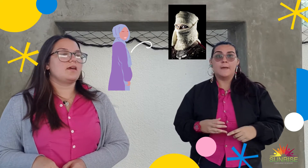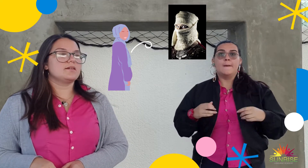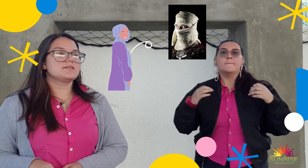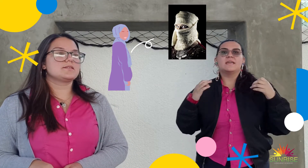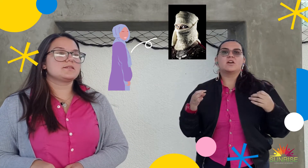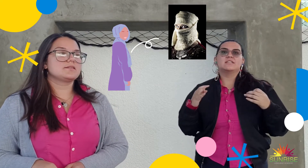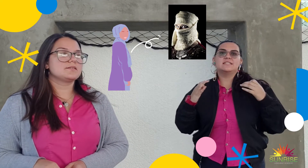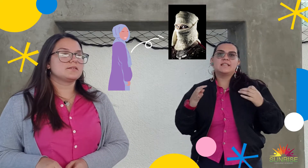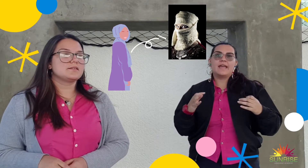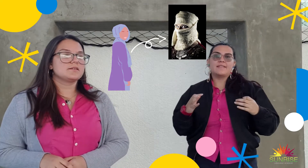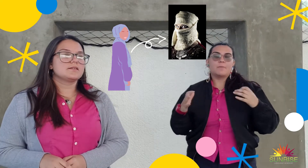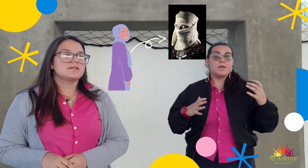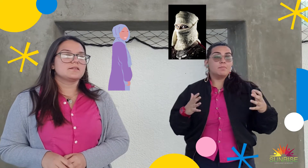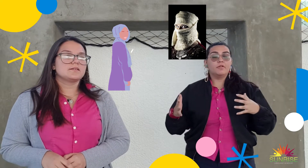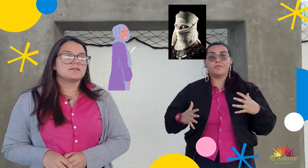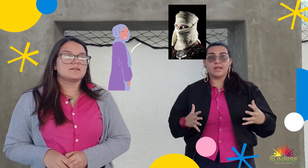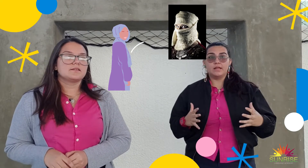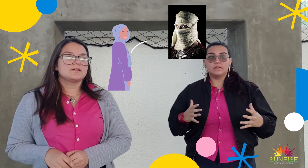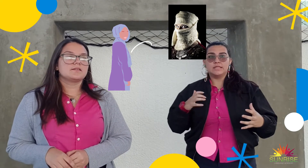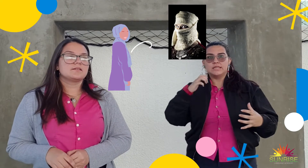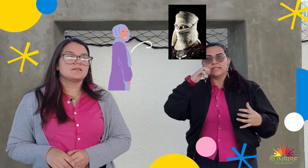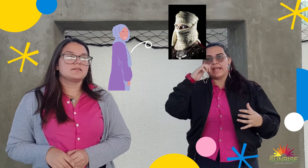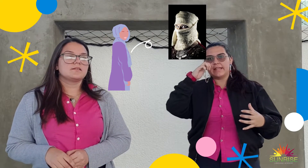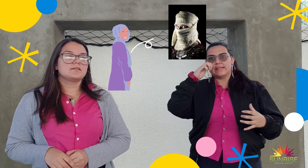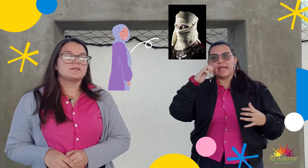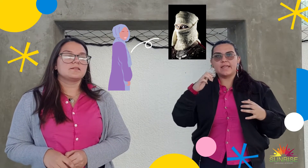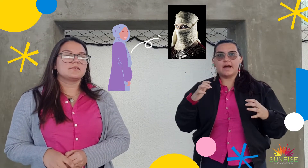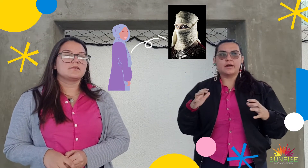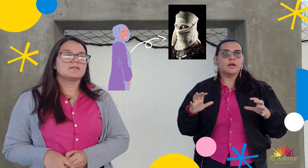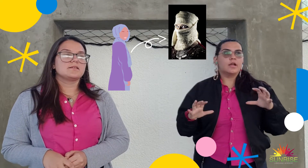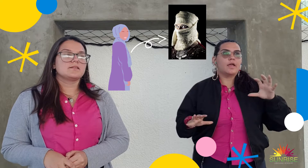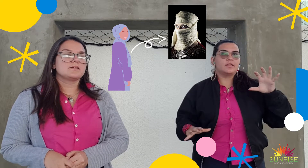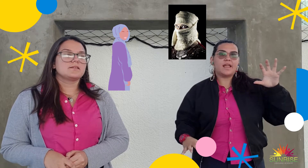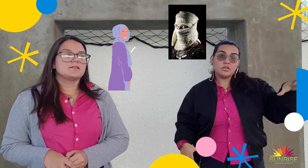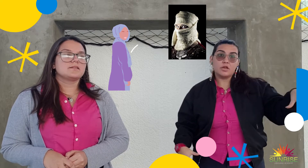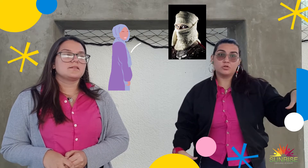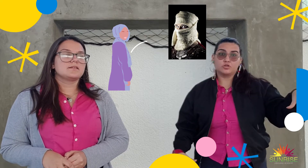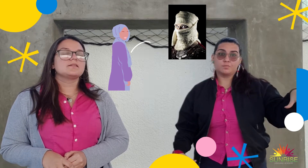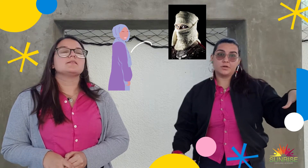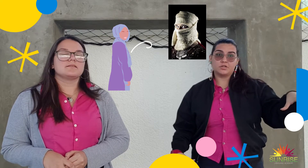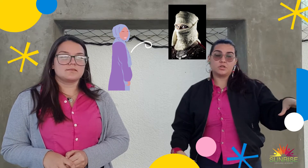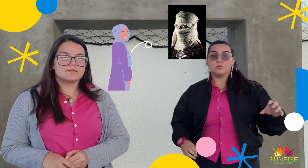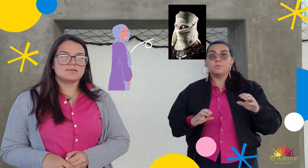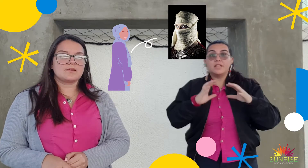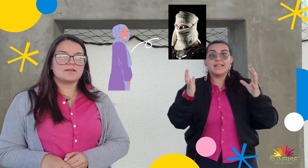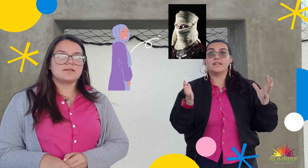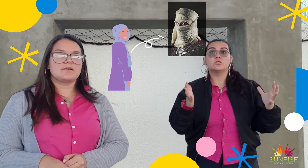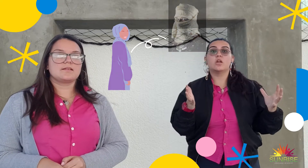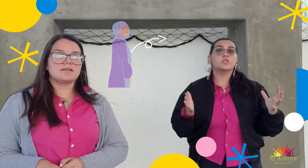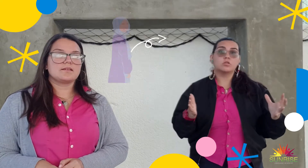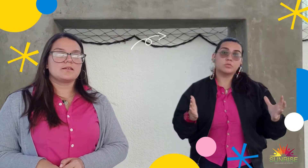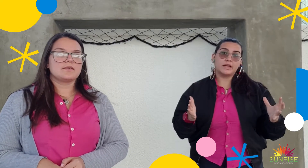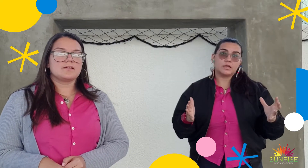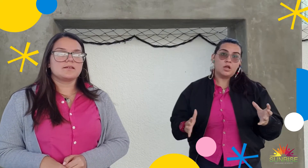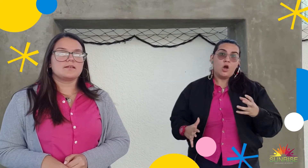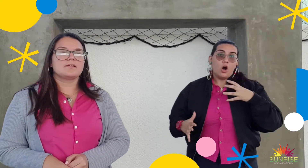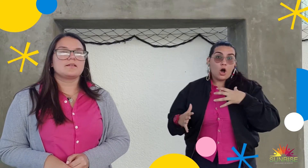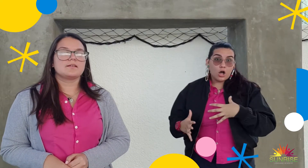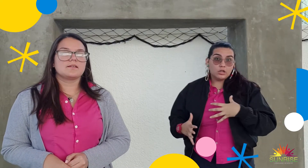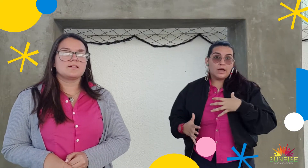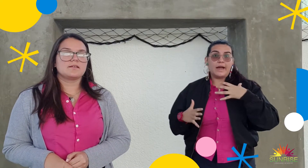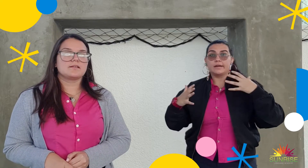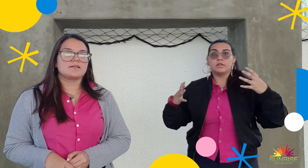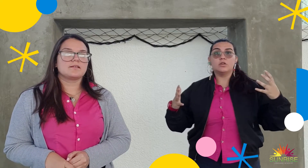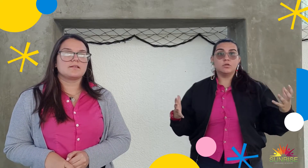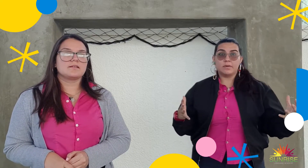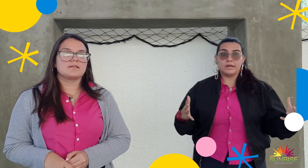neighborhoods, yes. Because the people feel that they are dangerous person, but that is not correct.